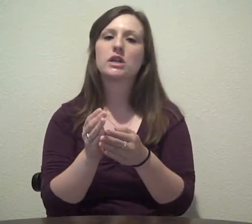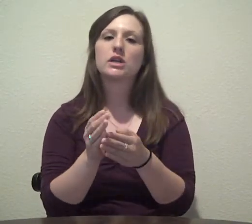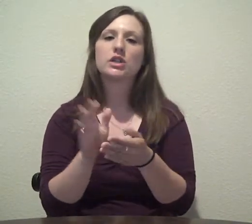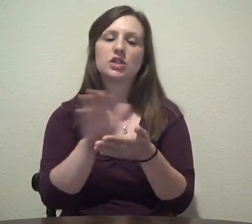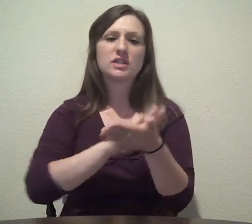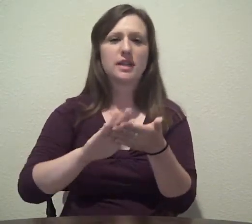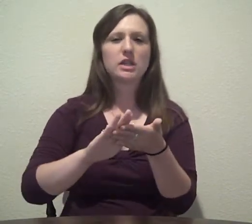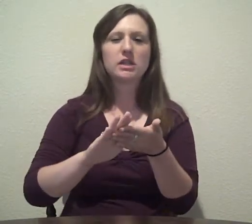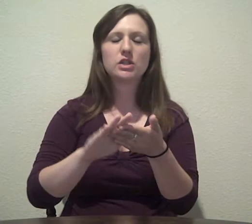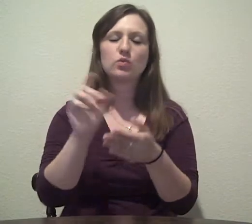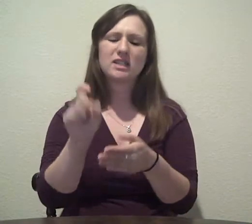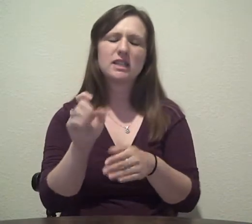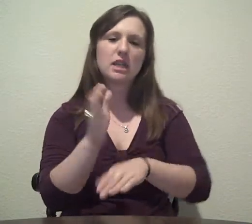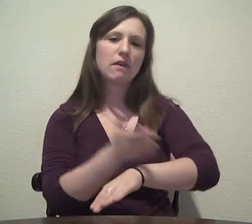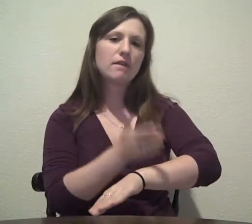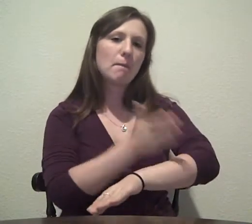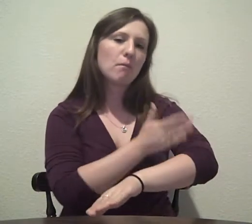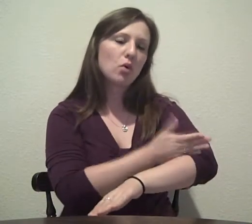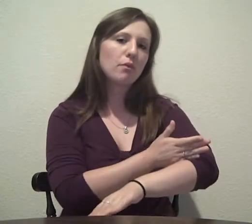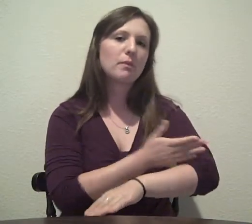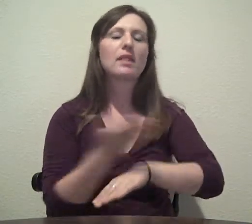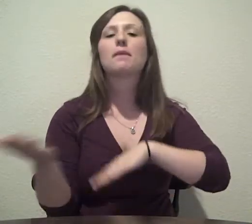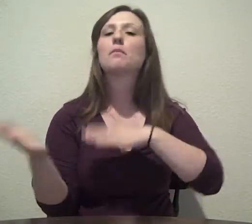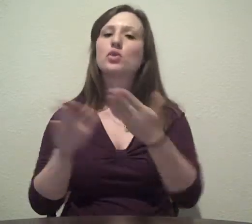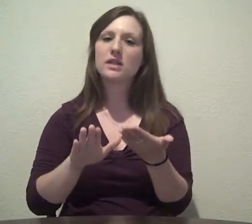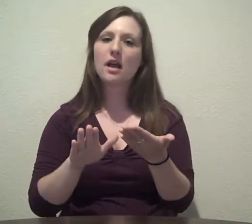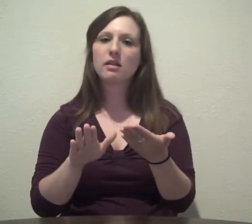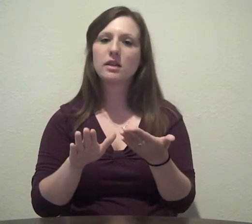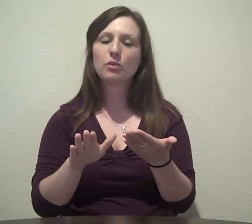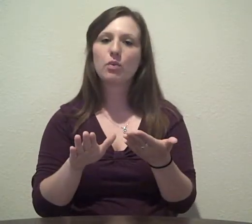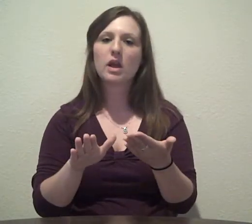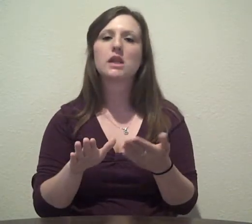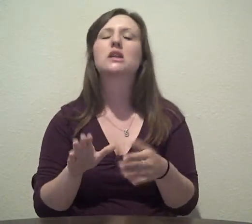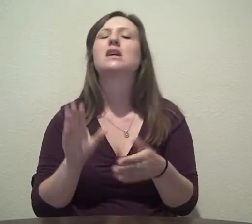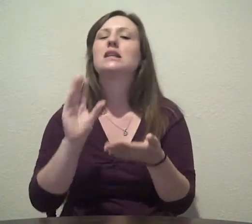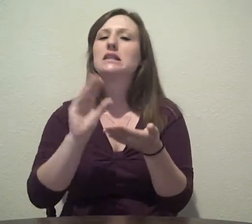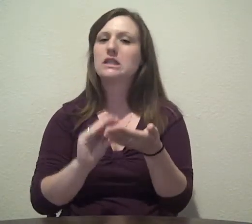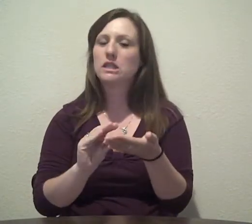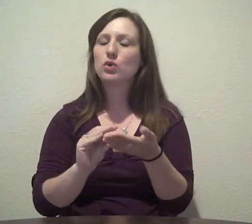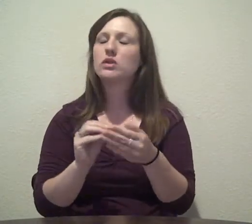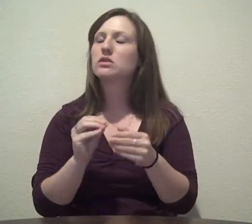improvement, the mortality rate decreased tremendously and almost disappeared.